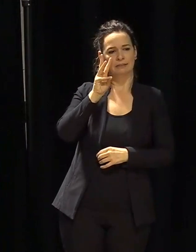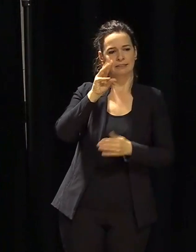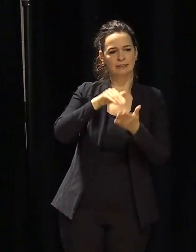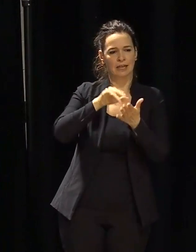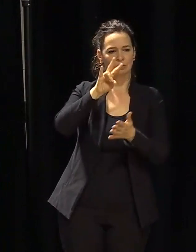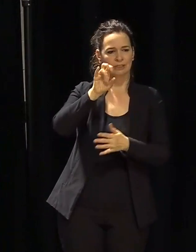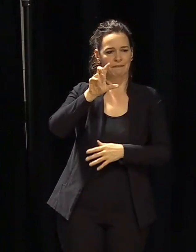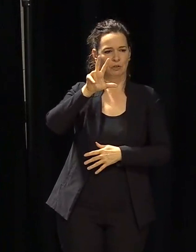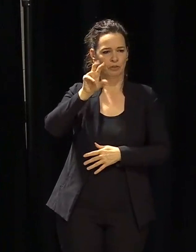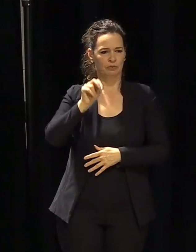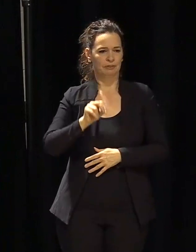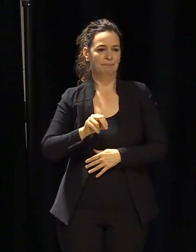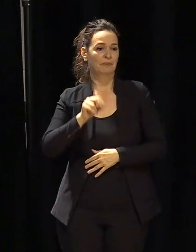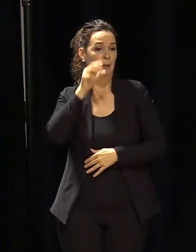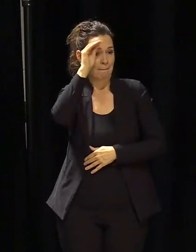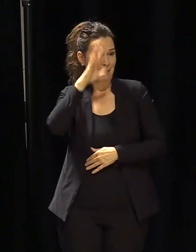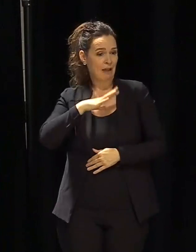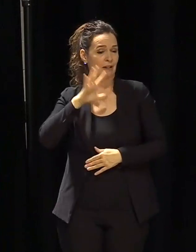5,731 male,